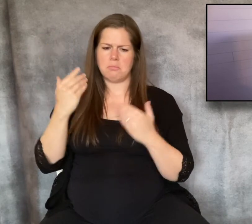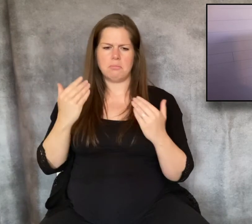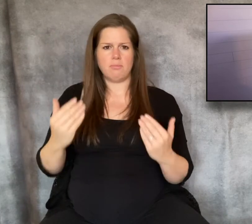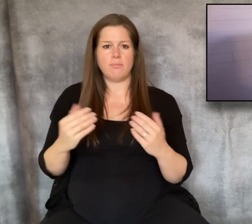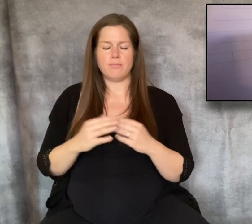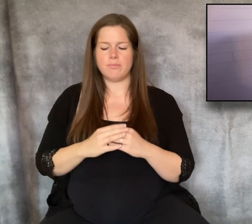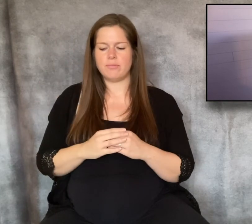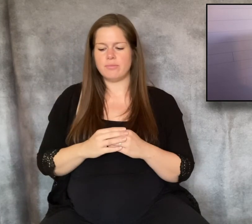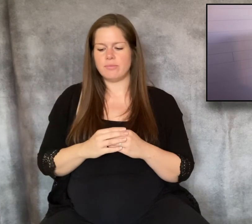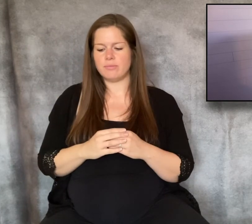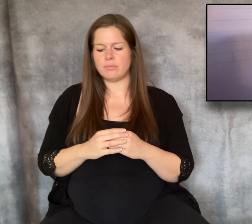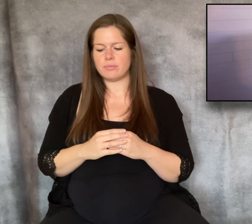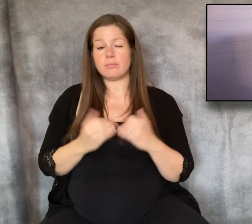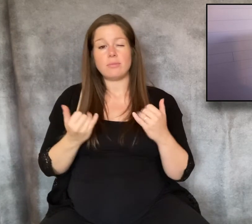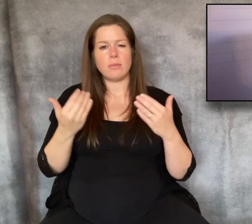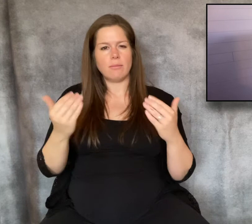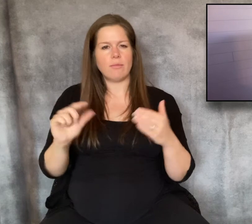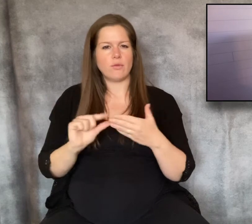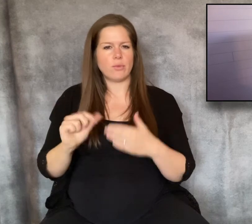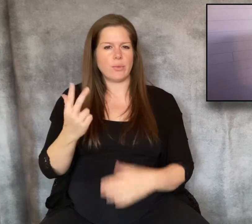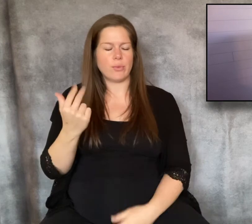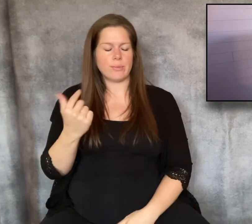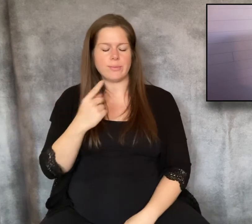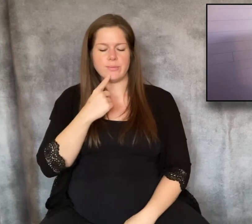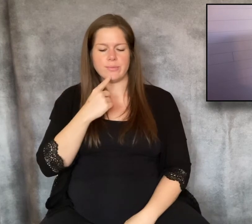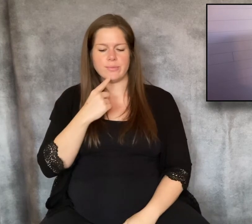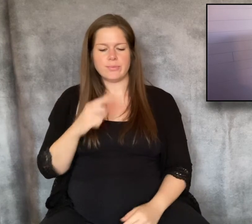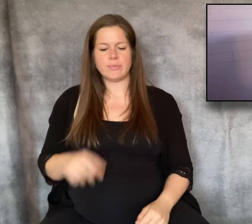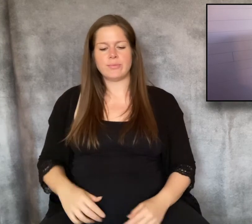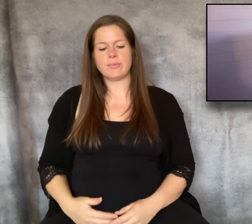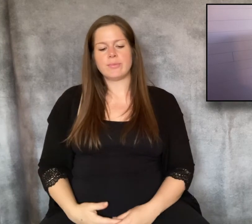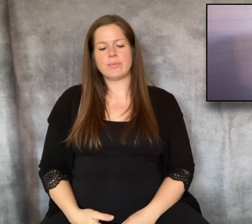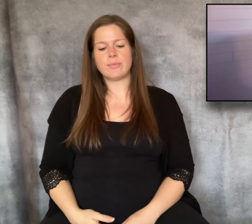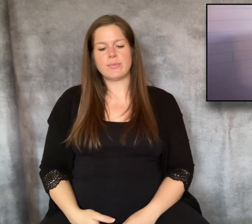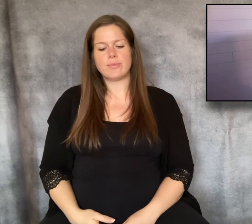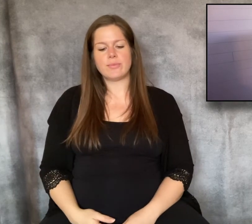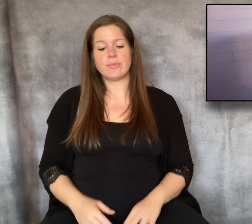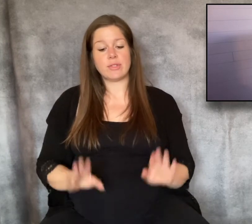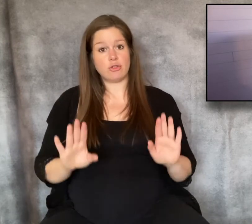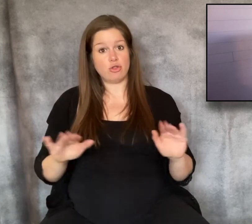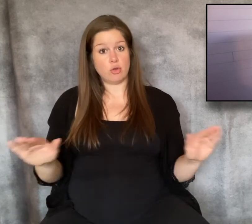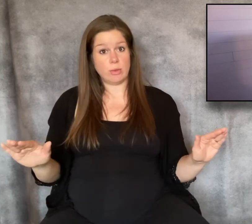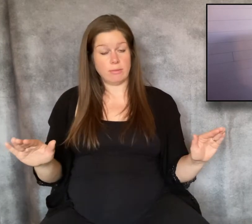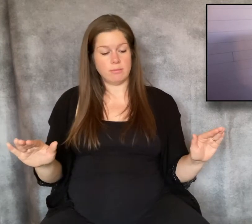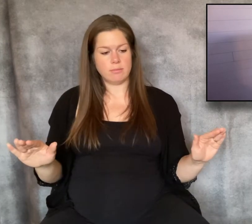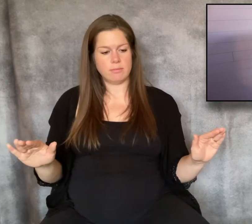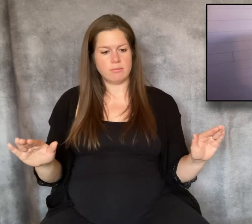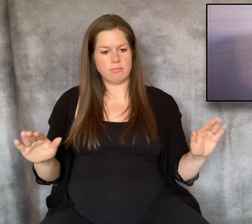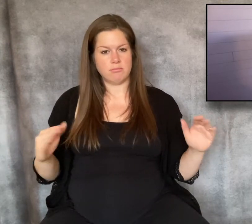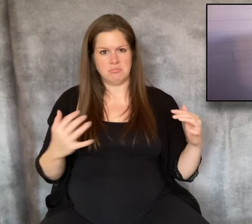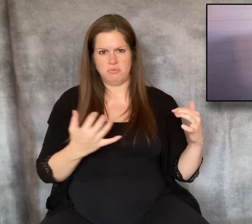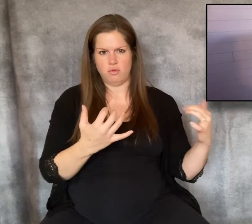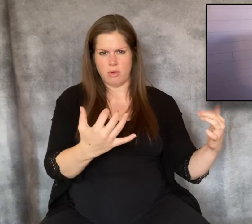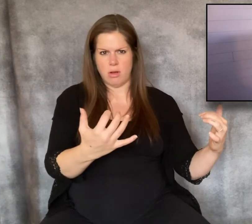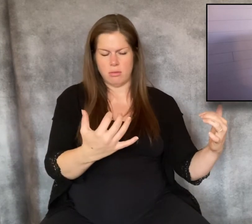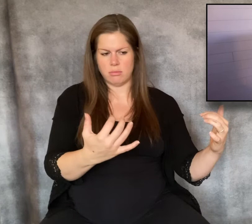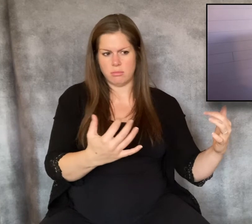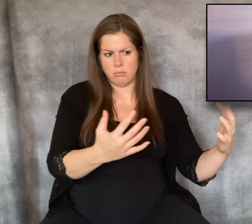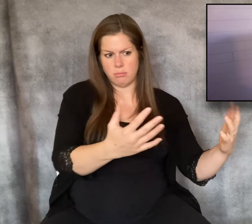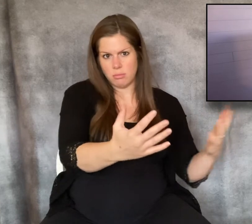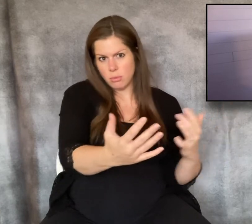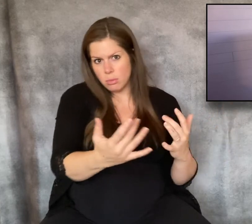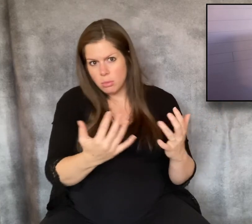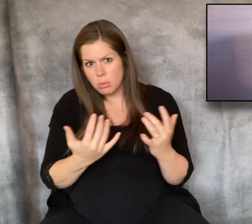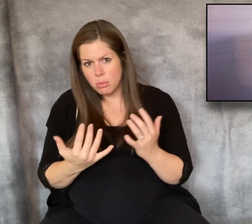Then children were brought to him, and he that he might lay his hands on them and pray. And the disciples rebuked the people. But